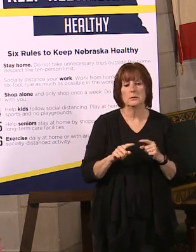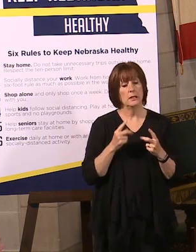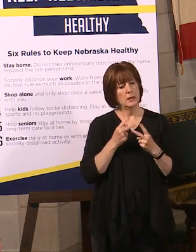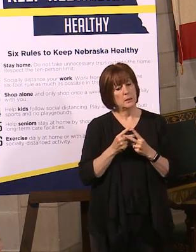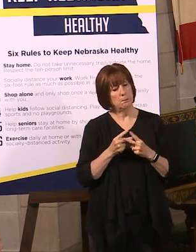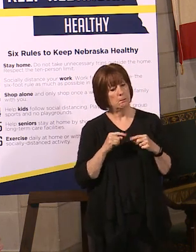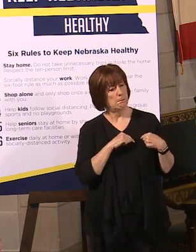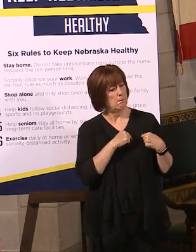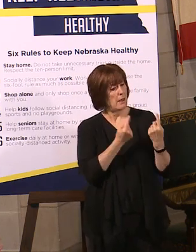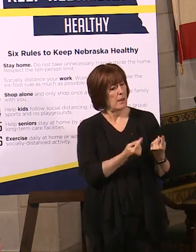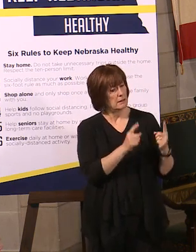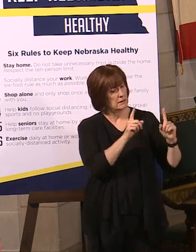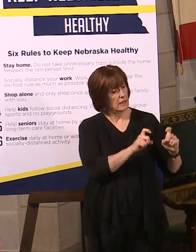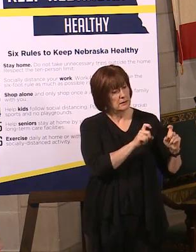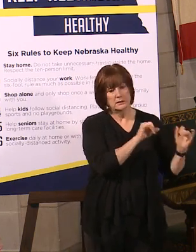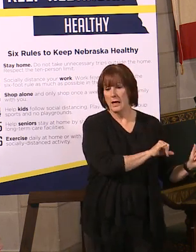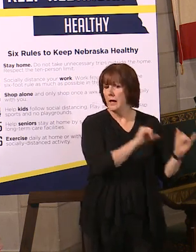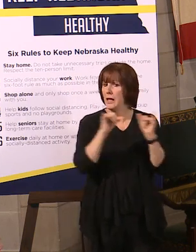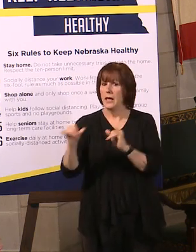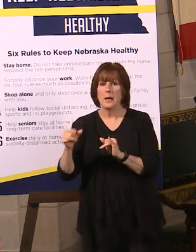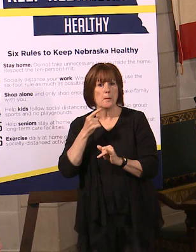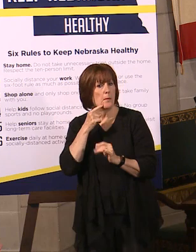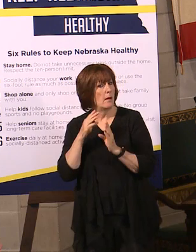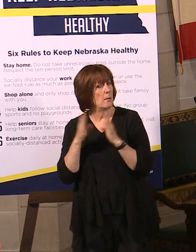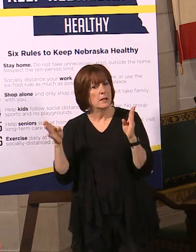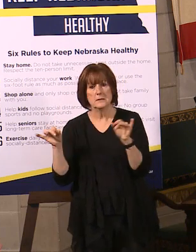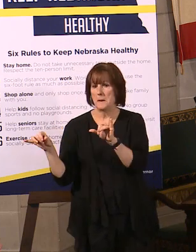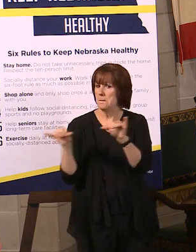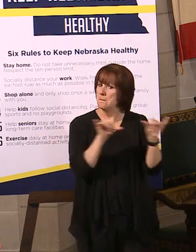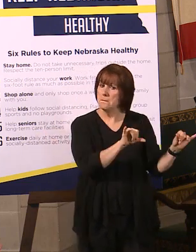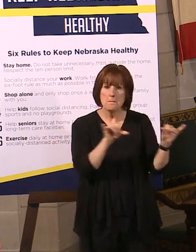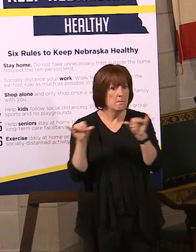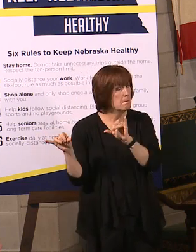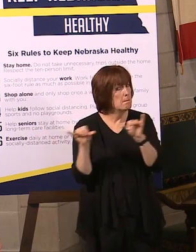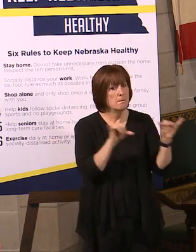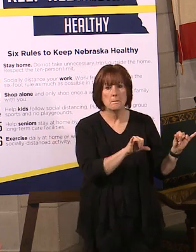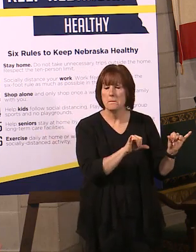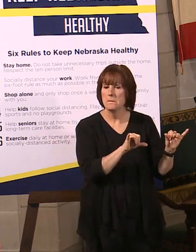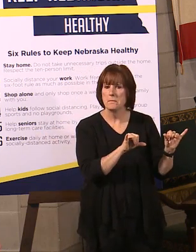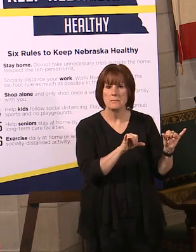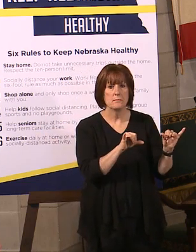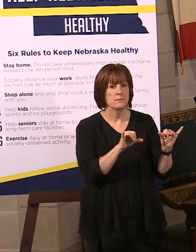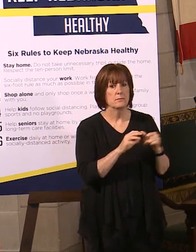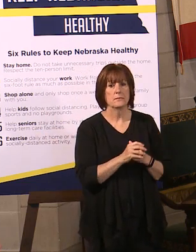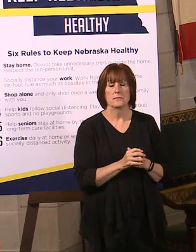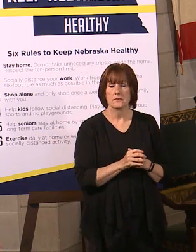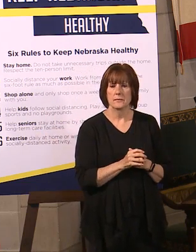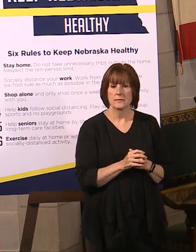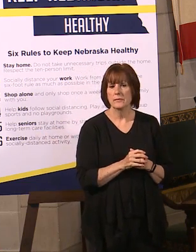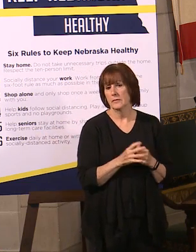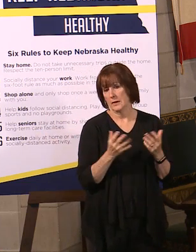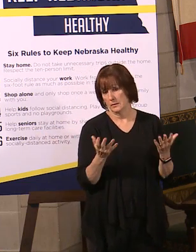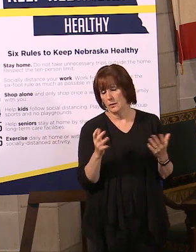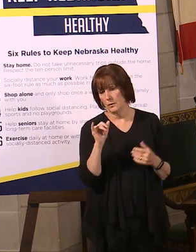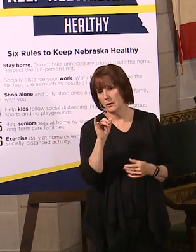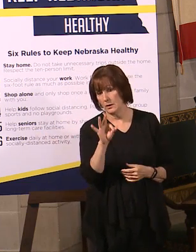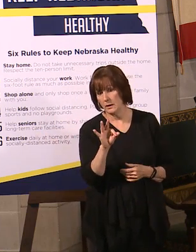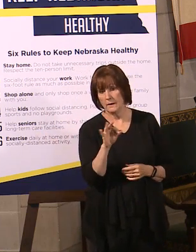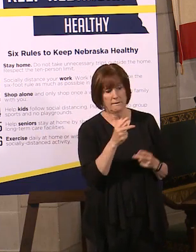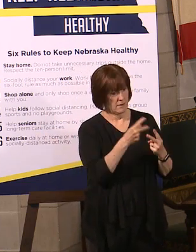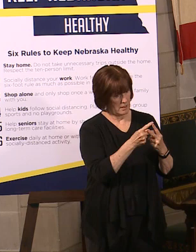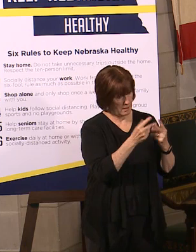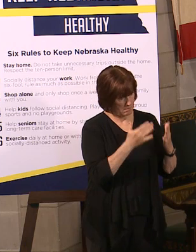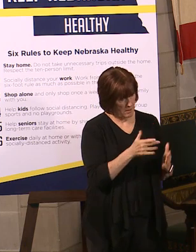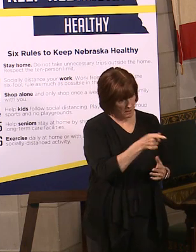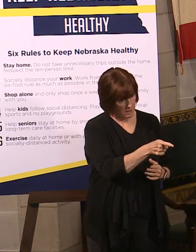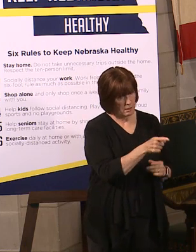treated just like everybody else in the public. We've got a community standard of health here in the state. So if an inmate who had